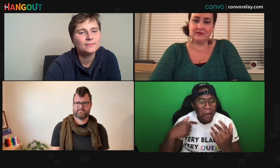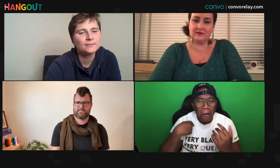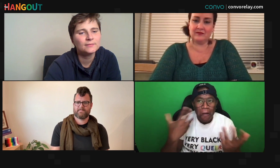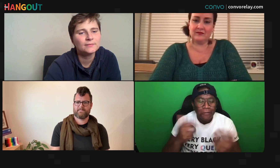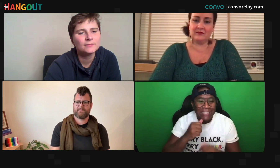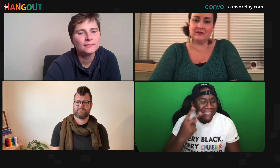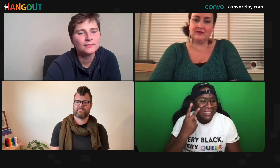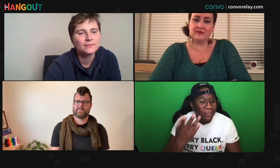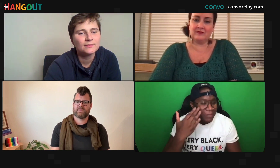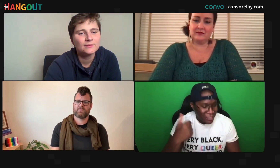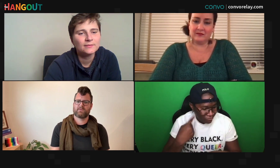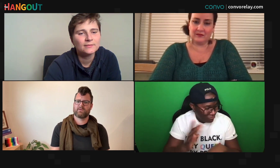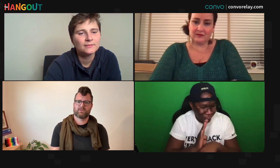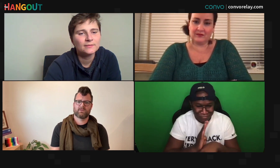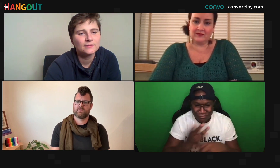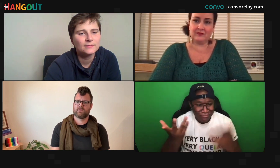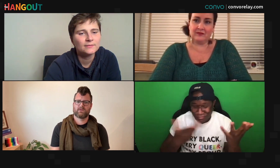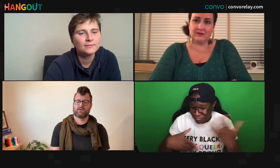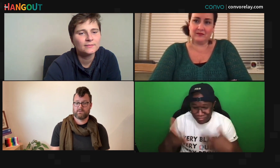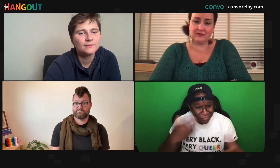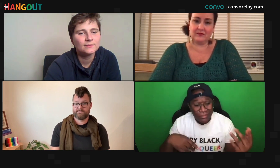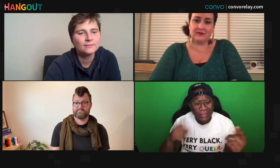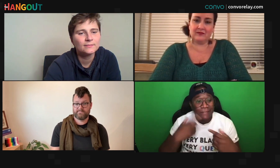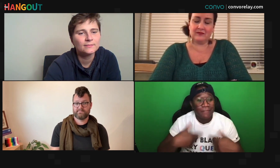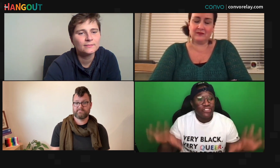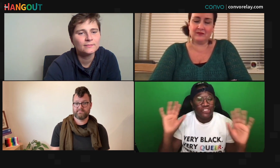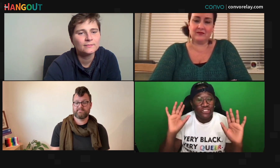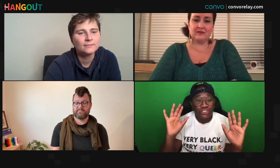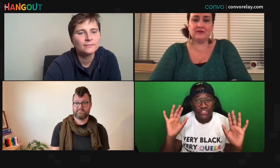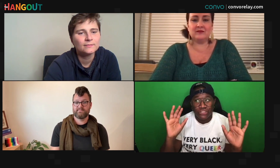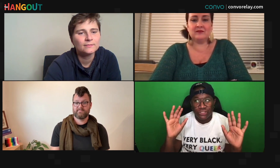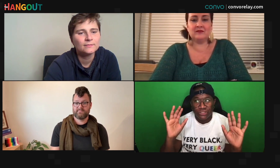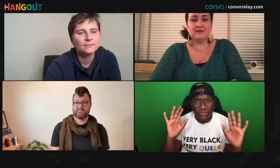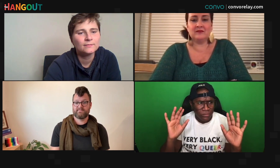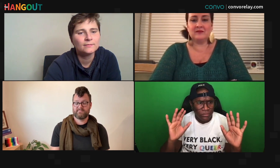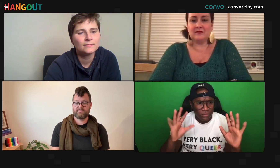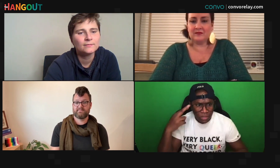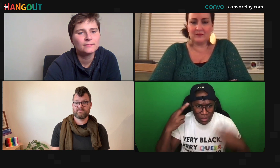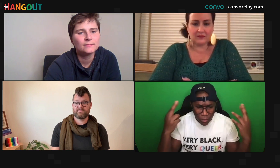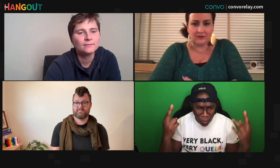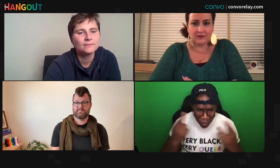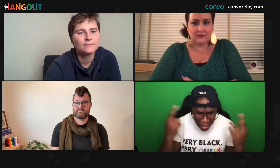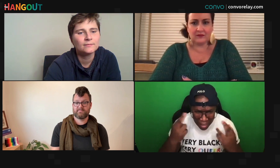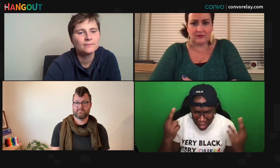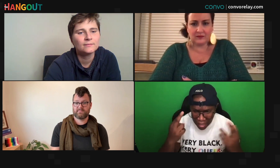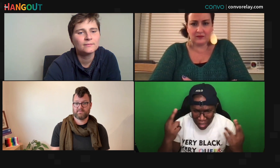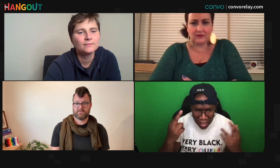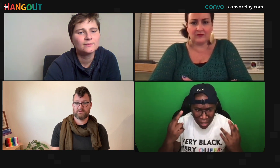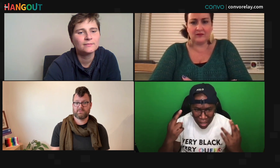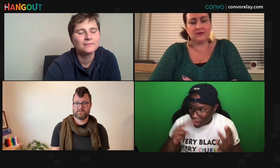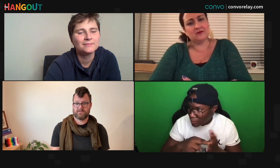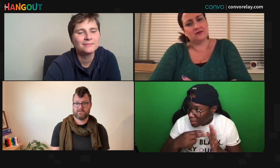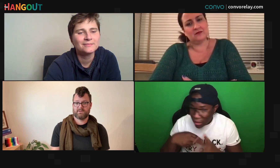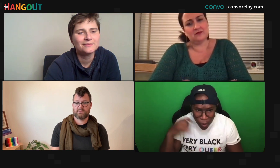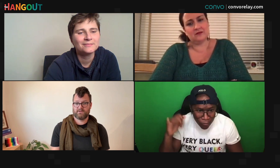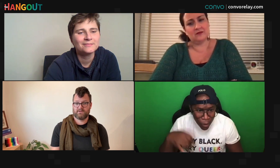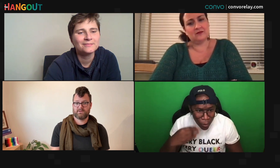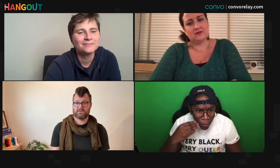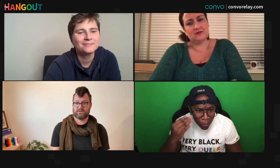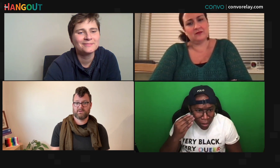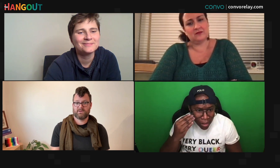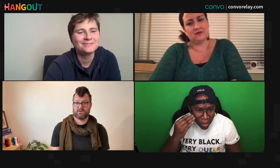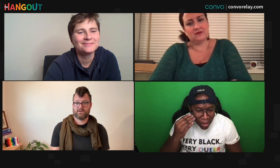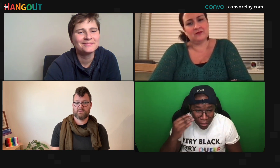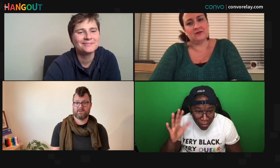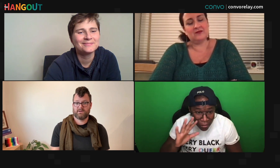At that time, I was a graduate student. So I was so busy that I just didn't think about how things were going. And then as soon as I finished,